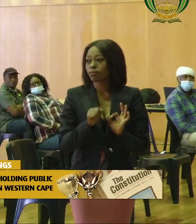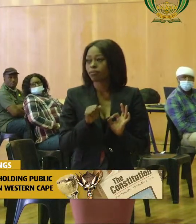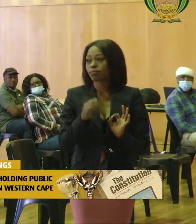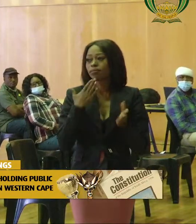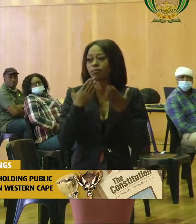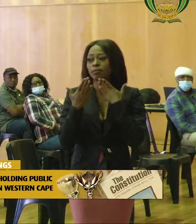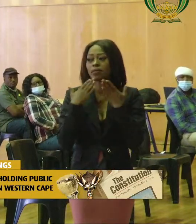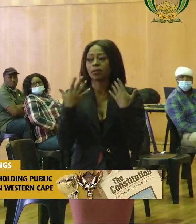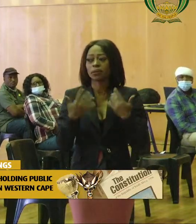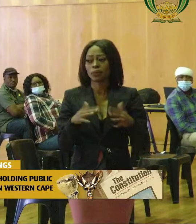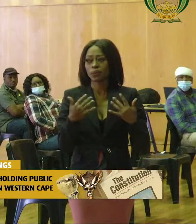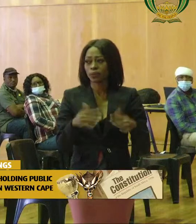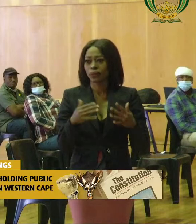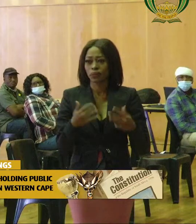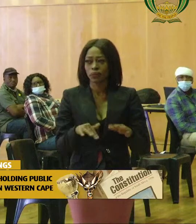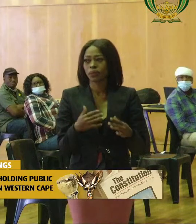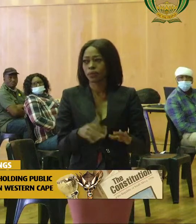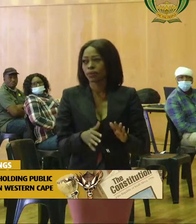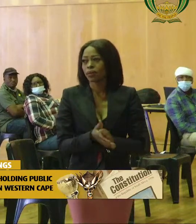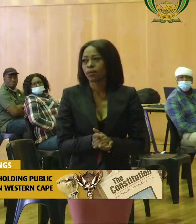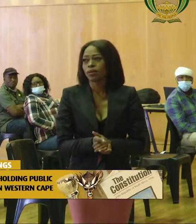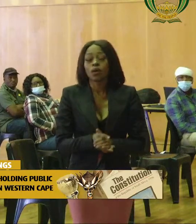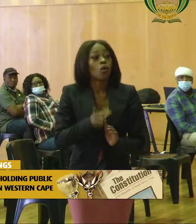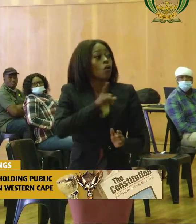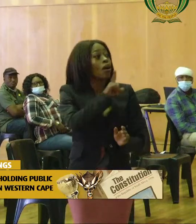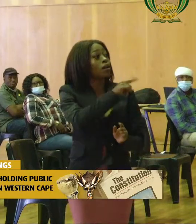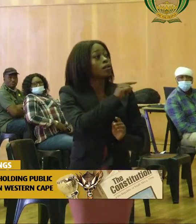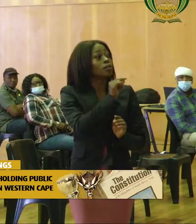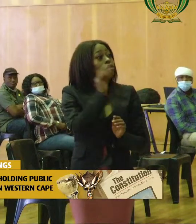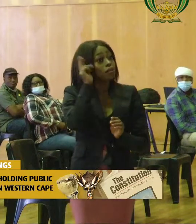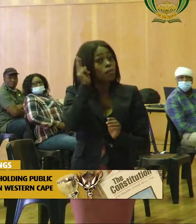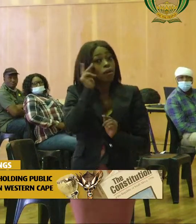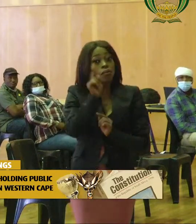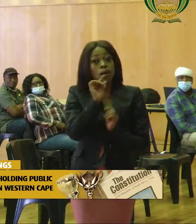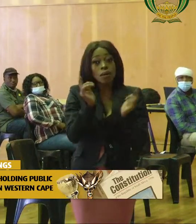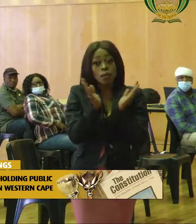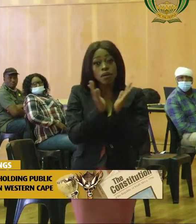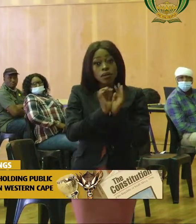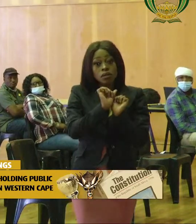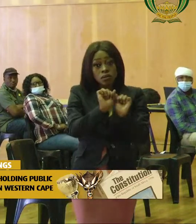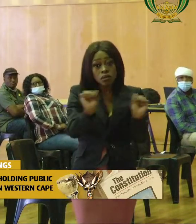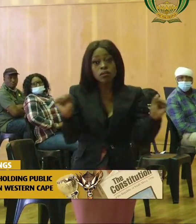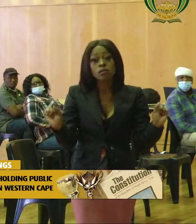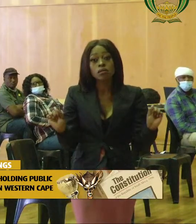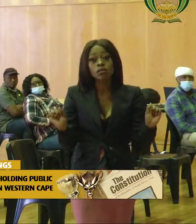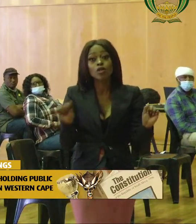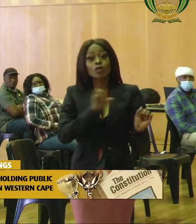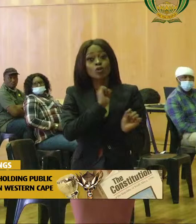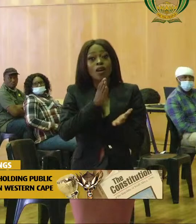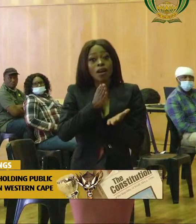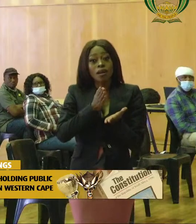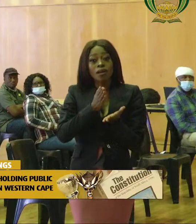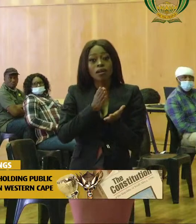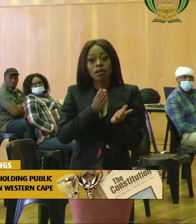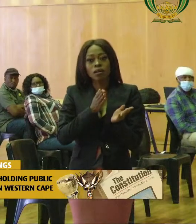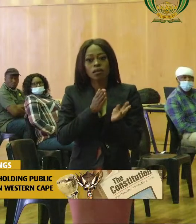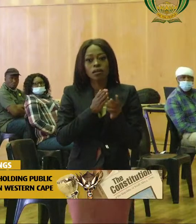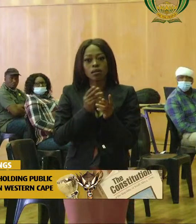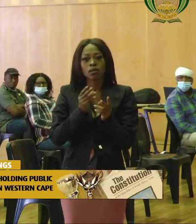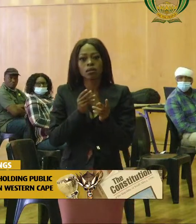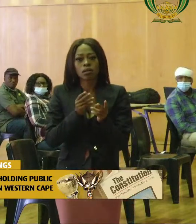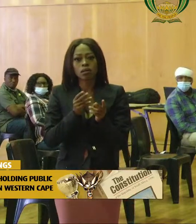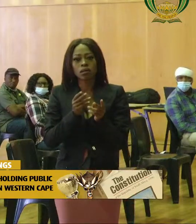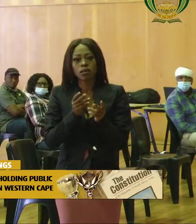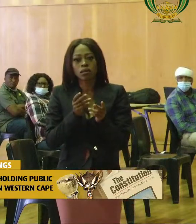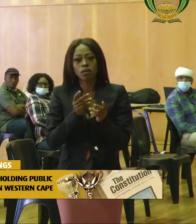Enkosi kakhulu mhlale ngaphambi. Because this is your meeting. So I want to make Thank sure you very that much, sir. we consult. You can start. My